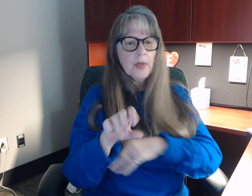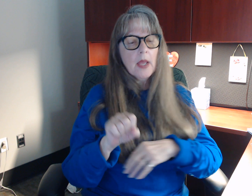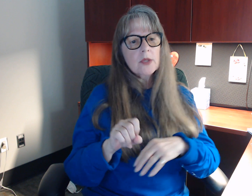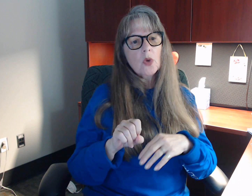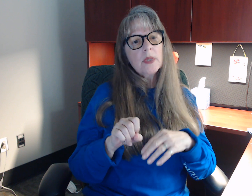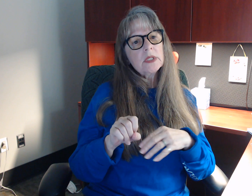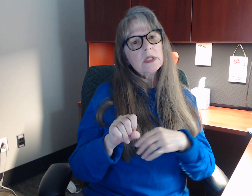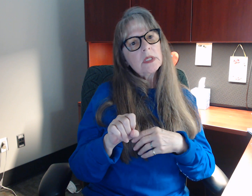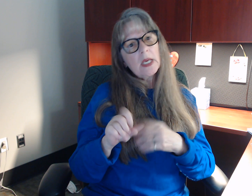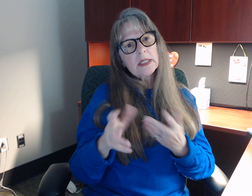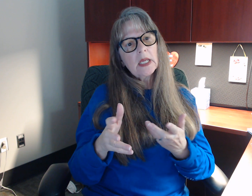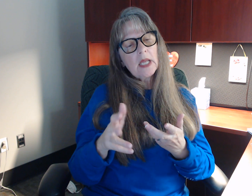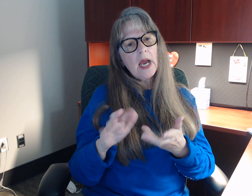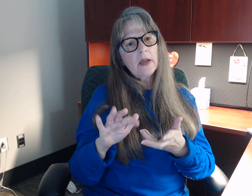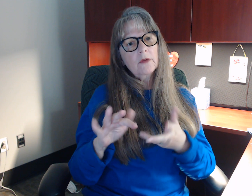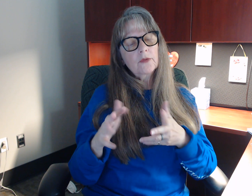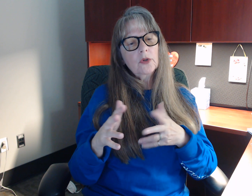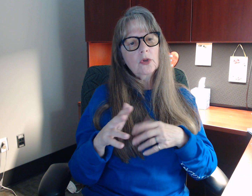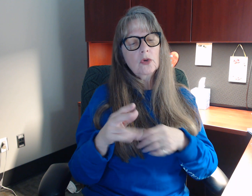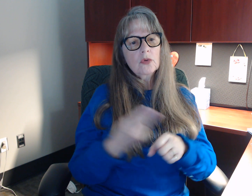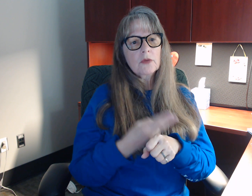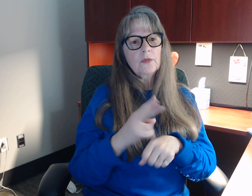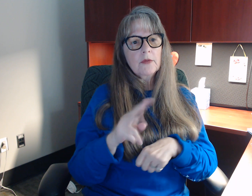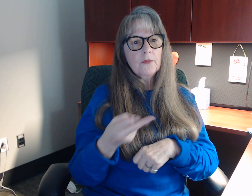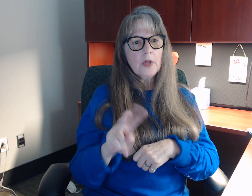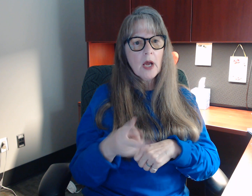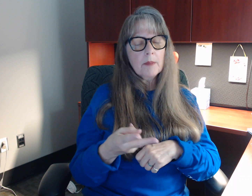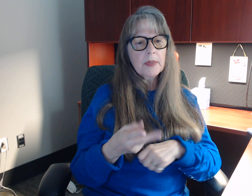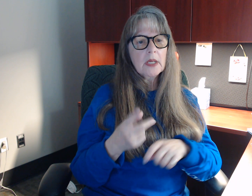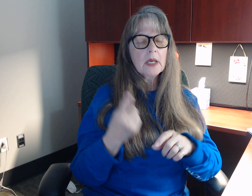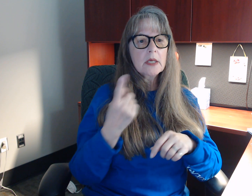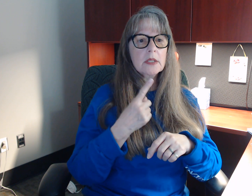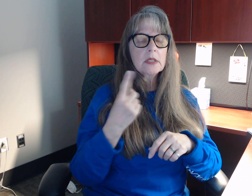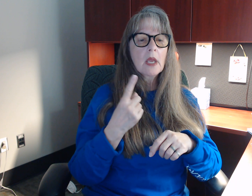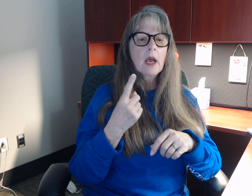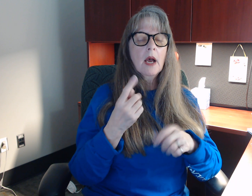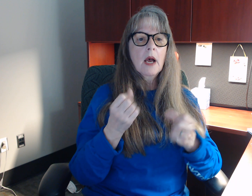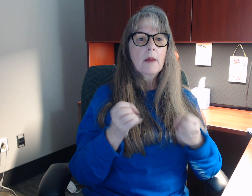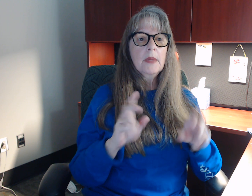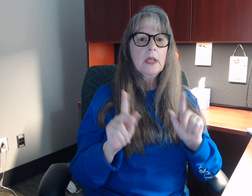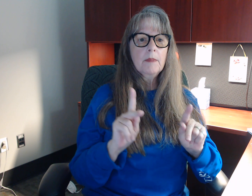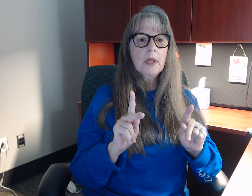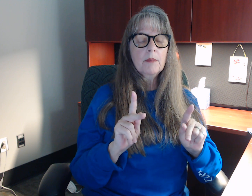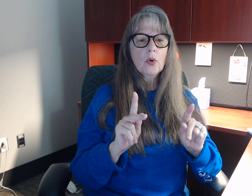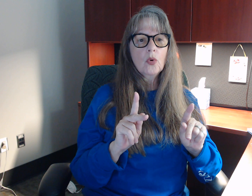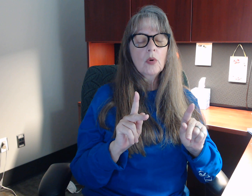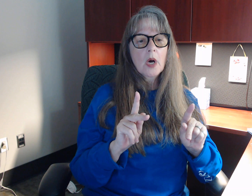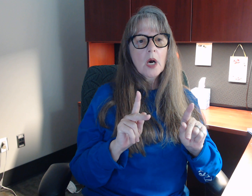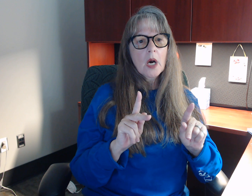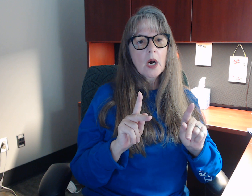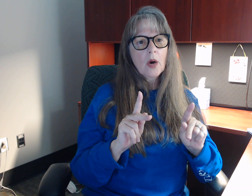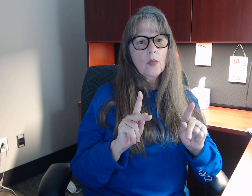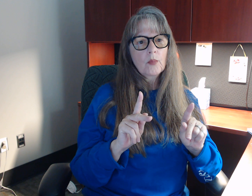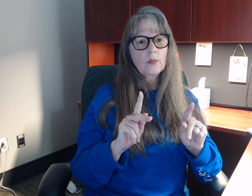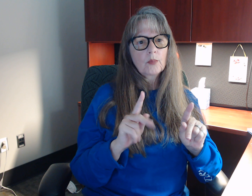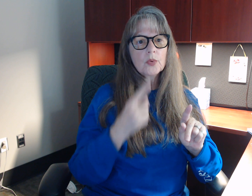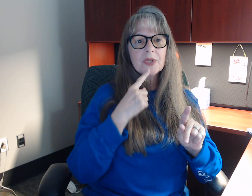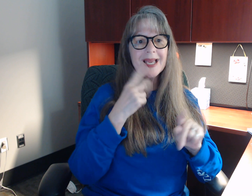So it does get kind of used flip-flop, because many people will say